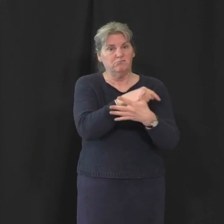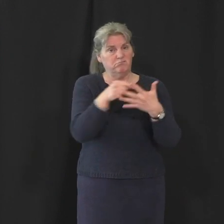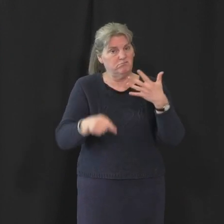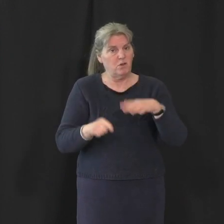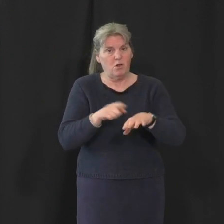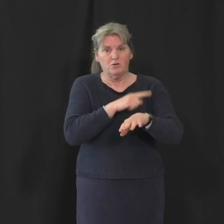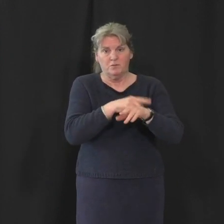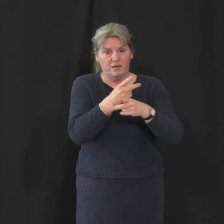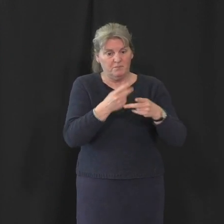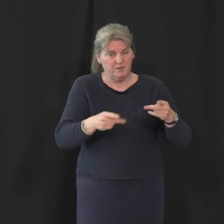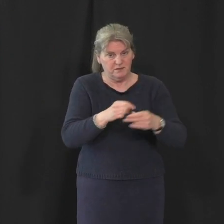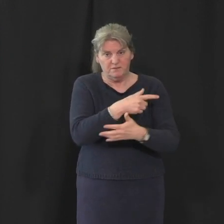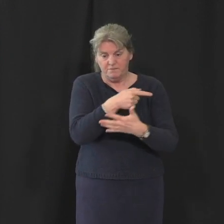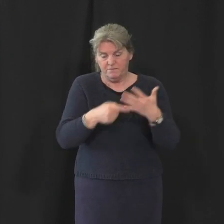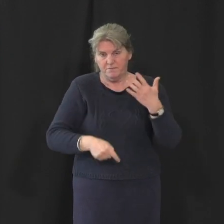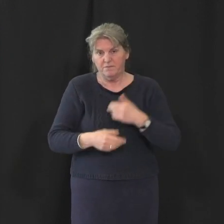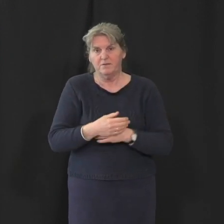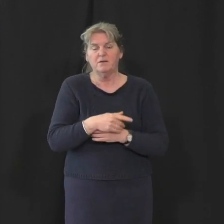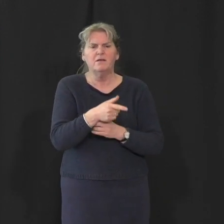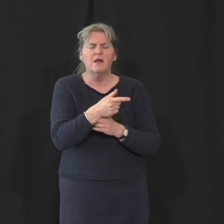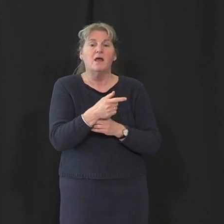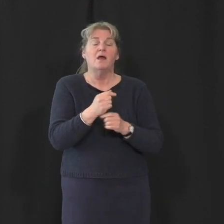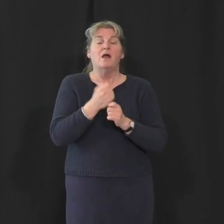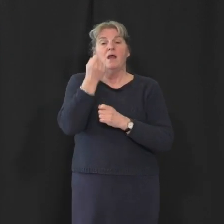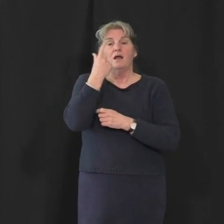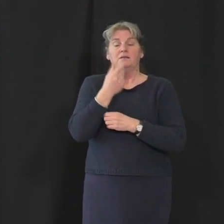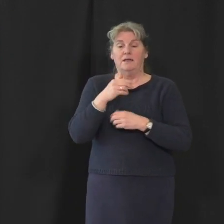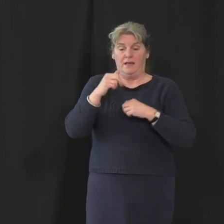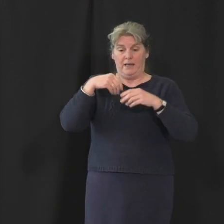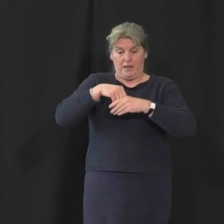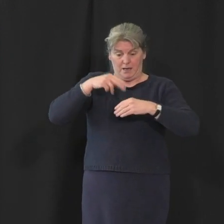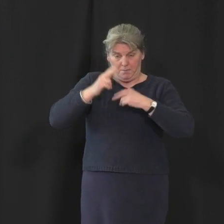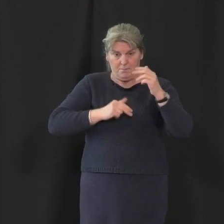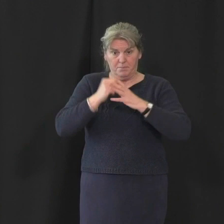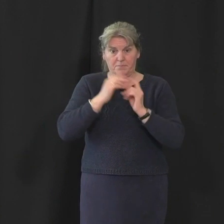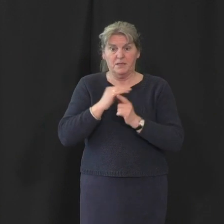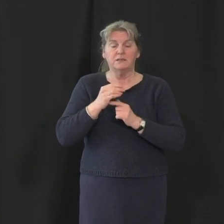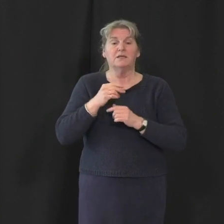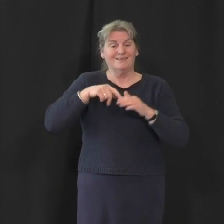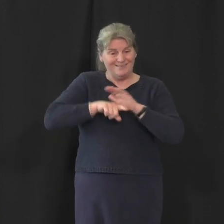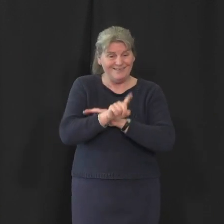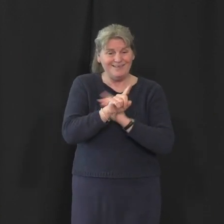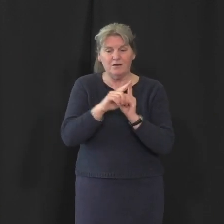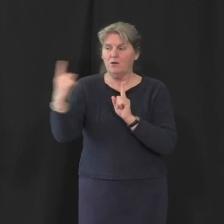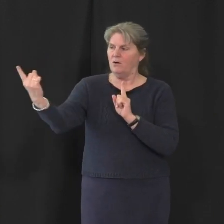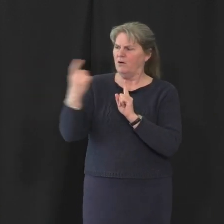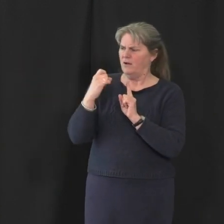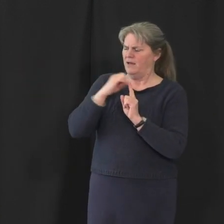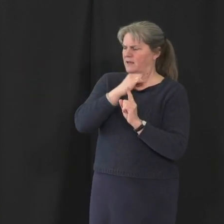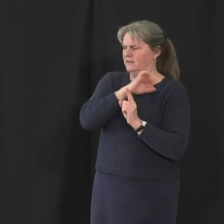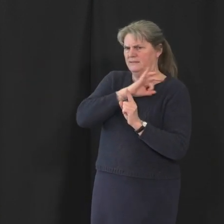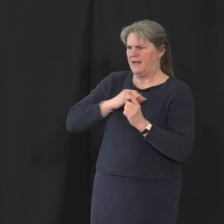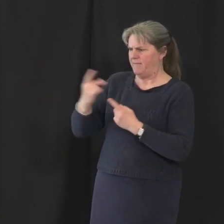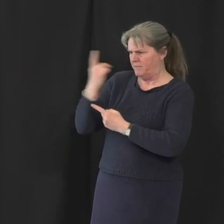homes. The essential visitors are screened before each visit. Staff are